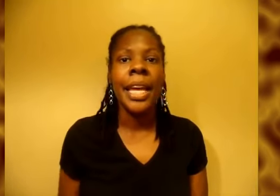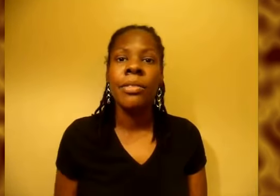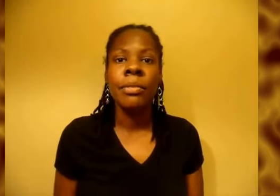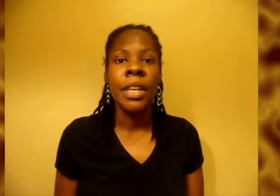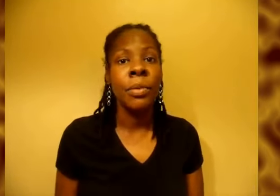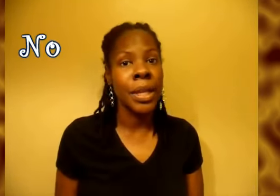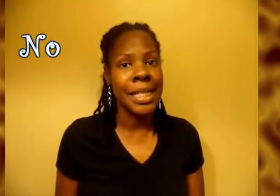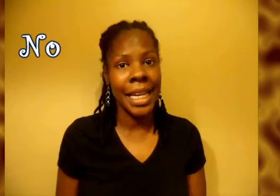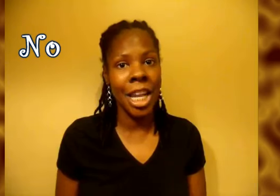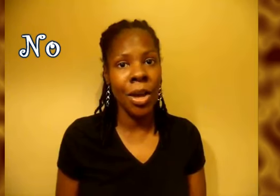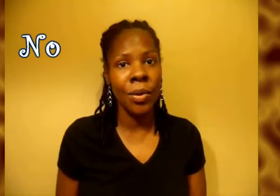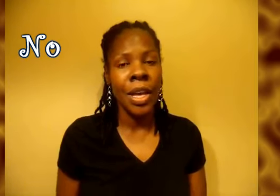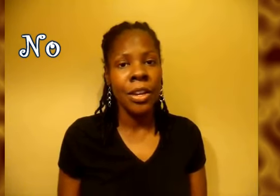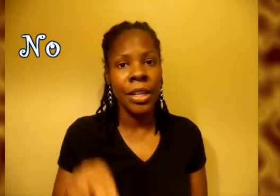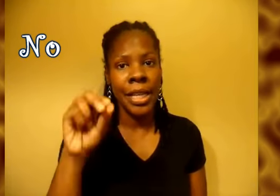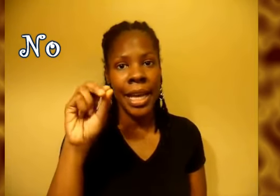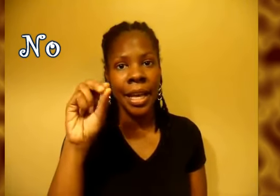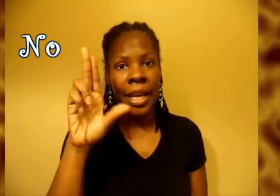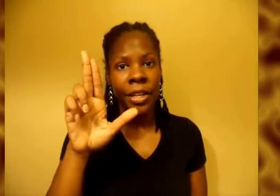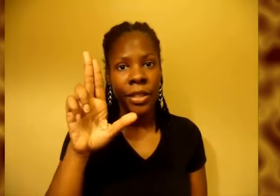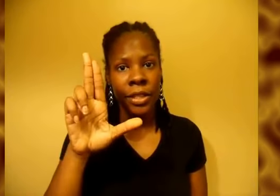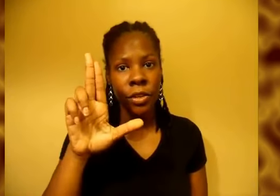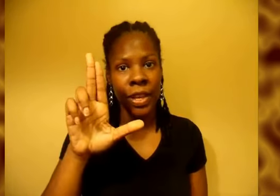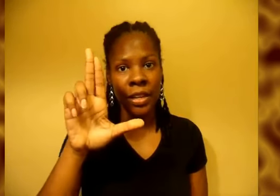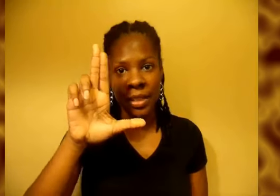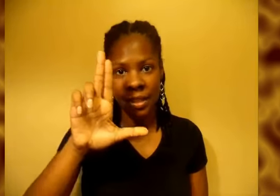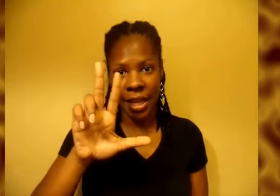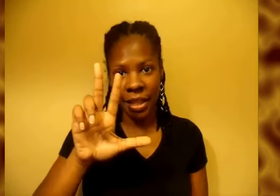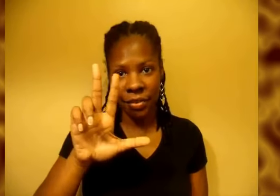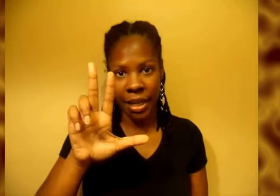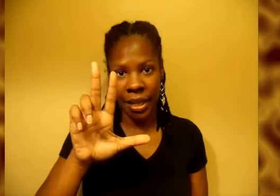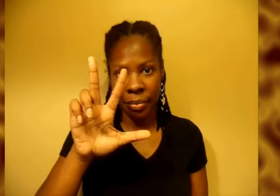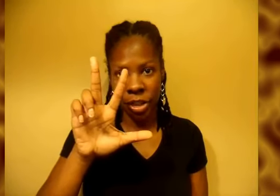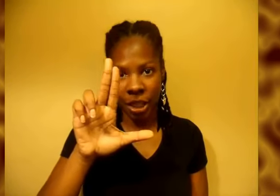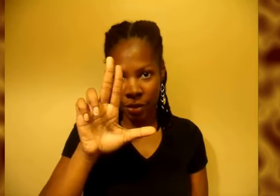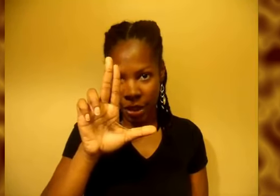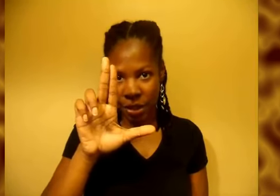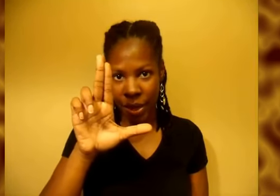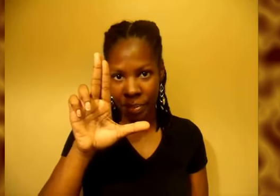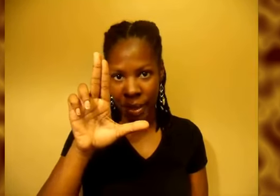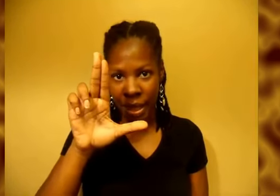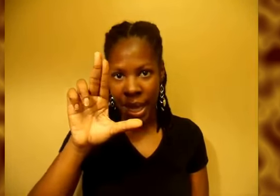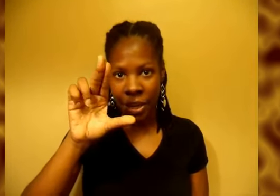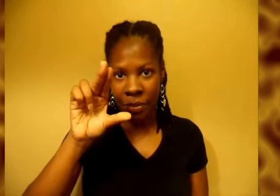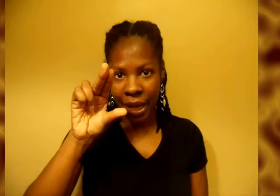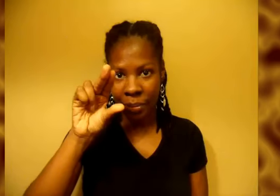Now, if you want to say no, you're going to take two fingers. This looks like the three, but you're going to close these two up and you're going to make a